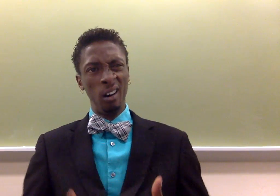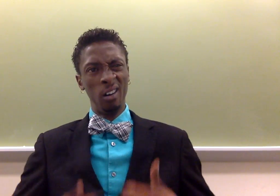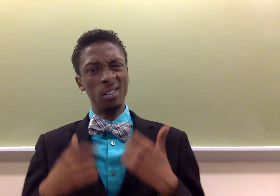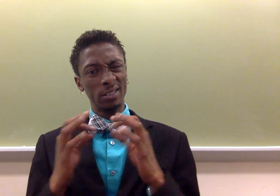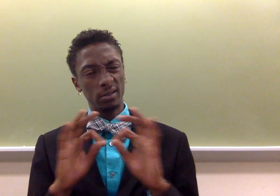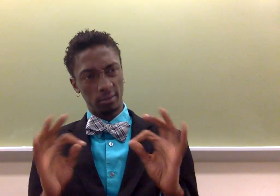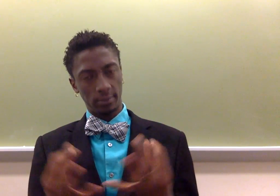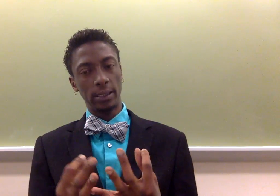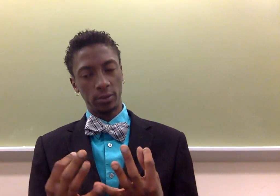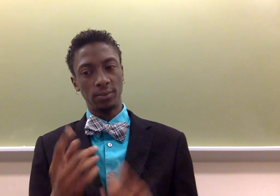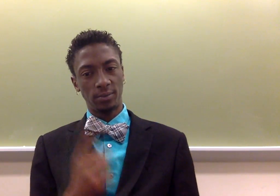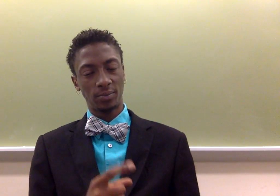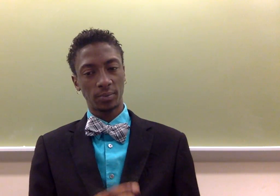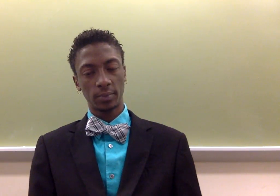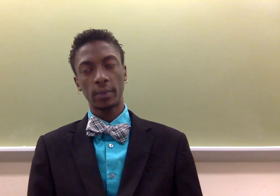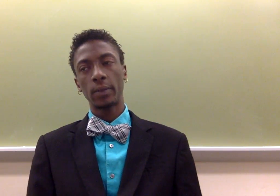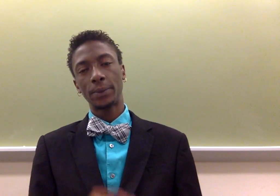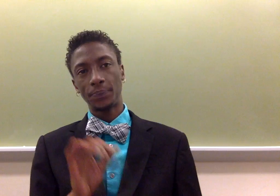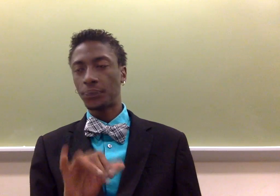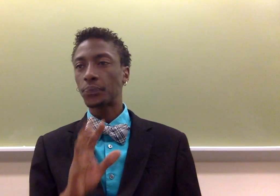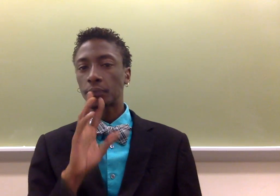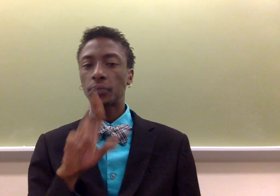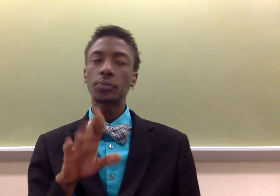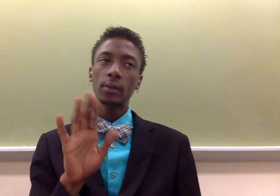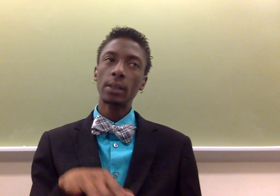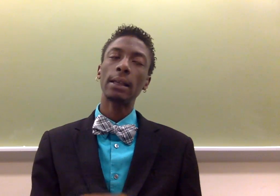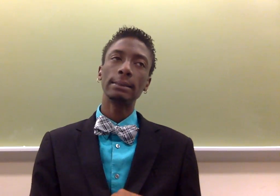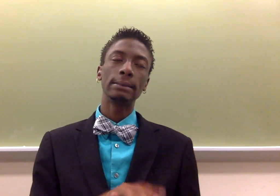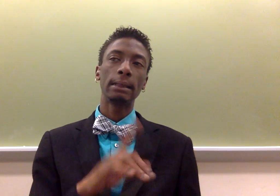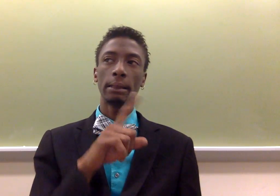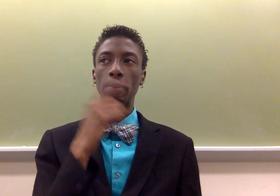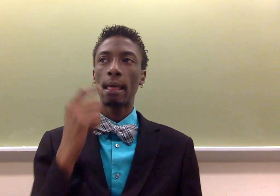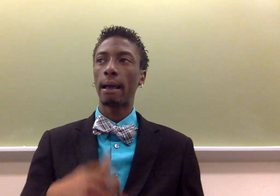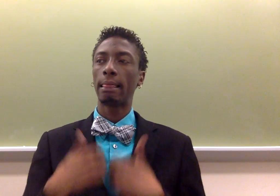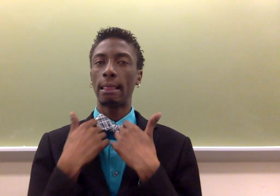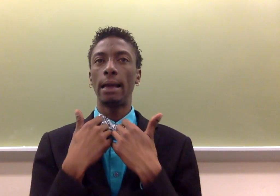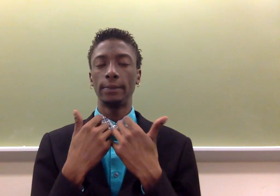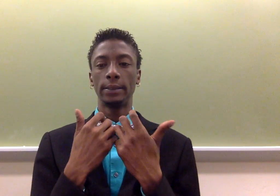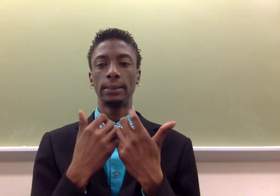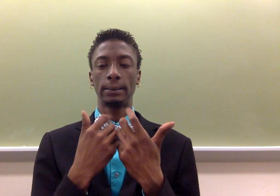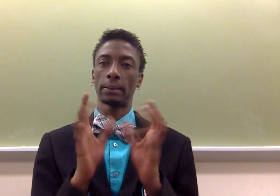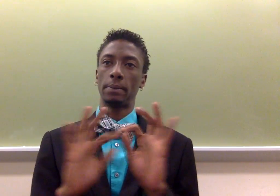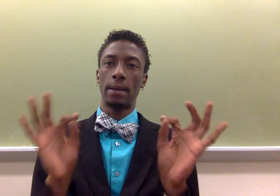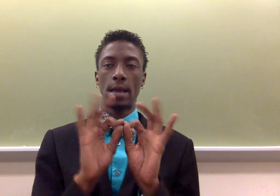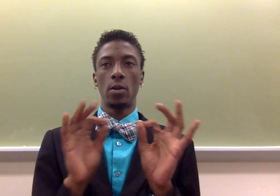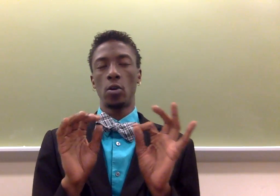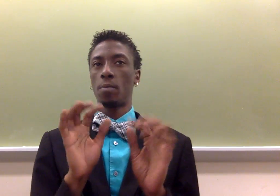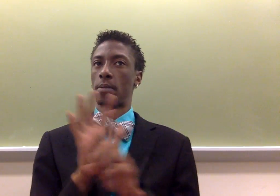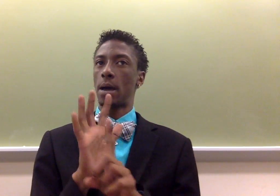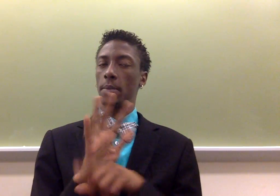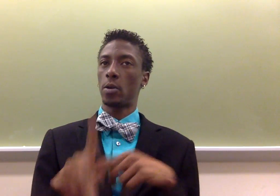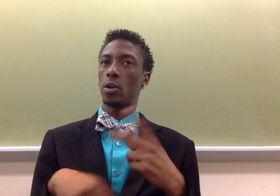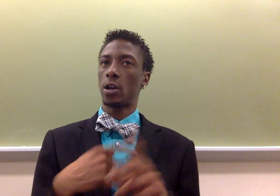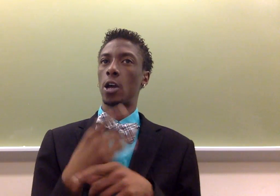that's, the Black Lives Matter popular version of colorblindness, right? We can't speak with